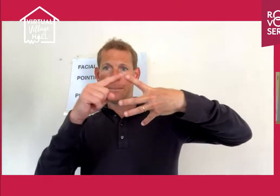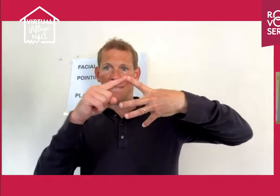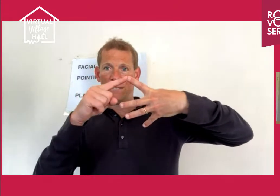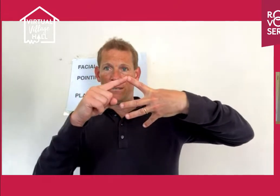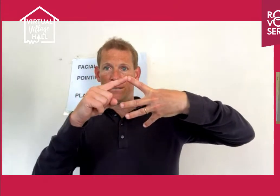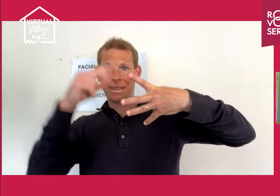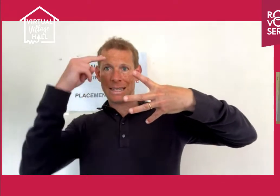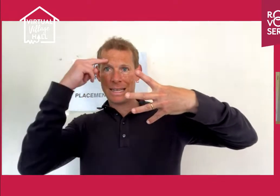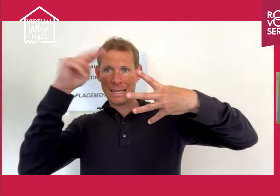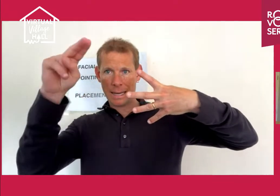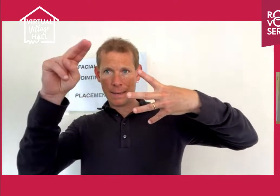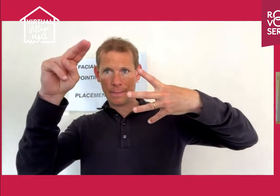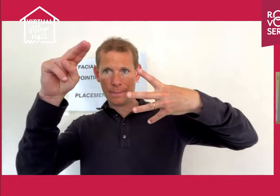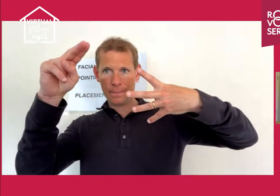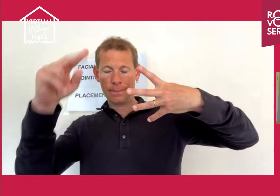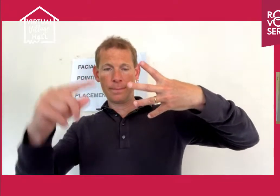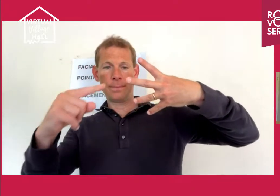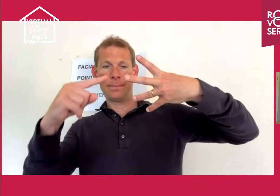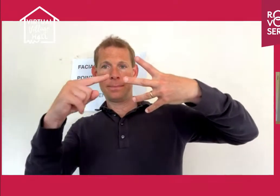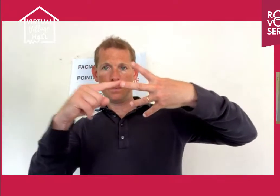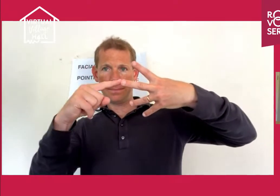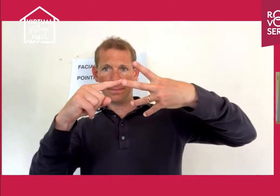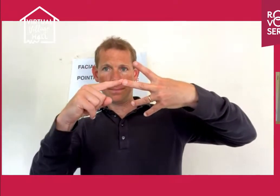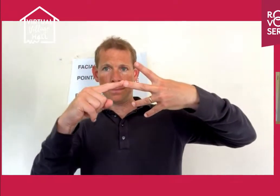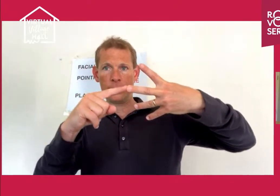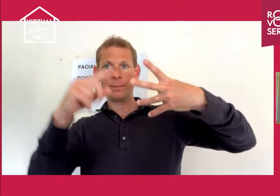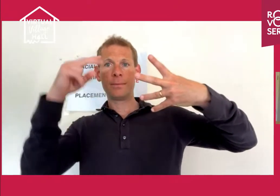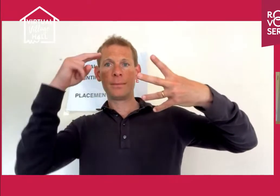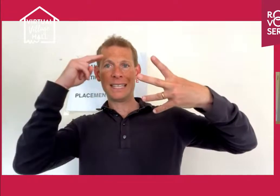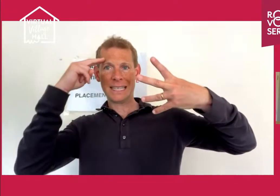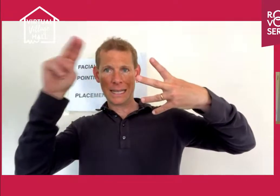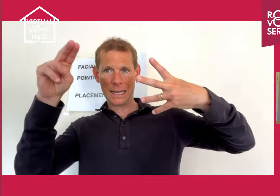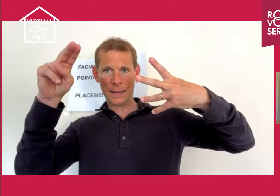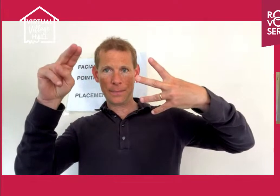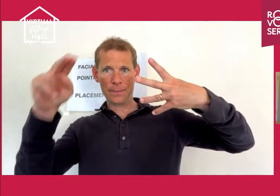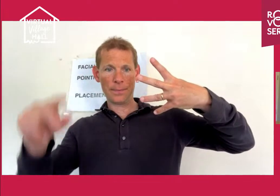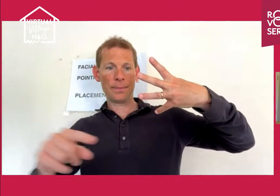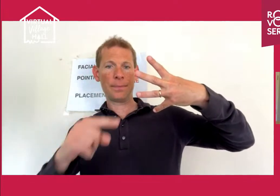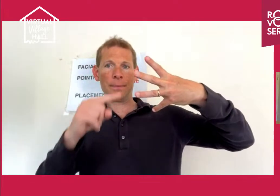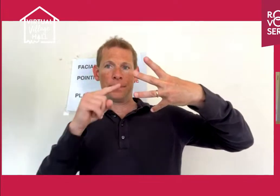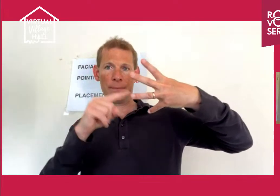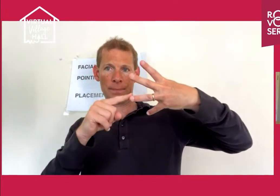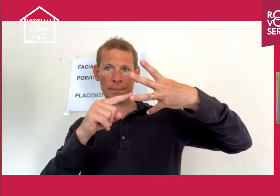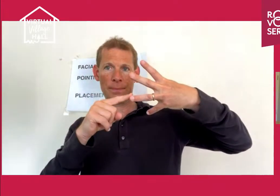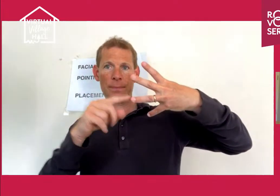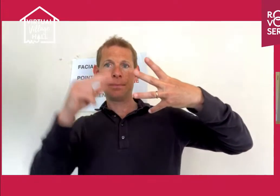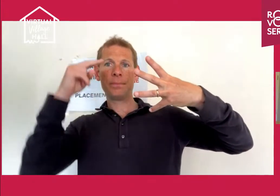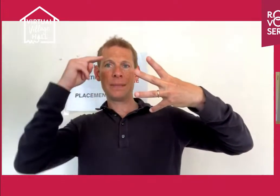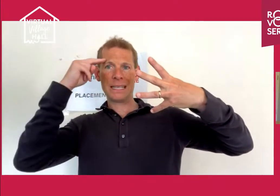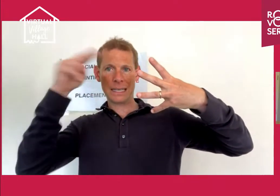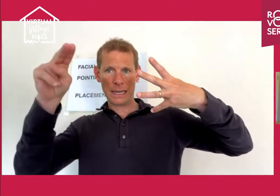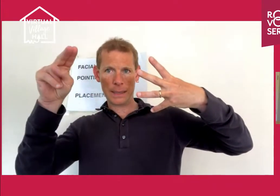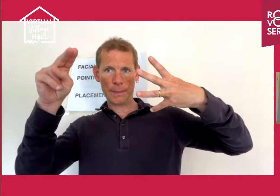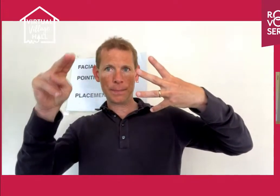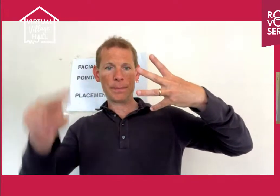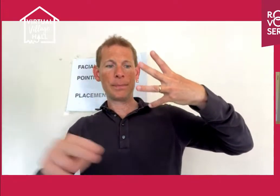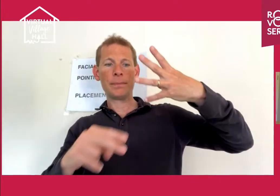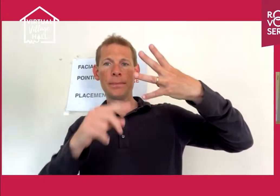like this. So you can point to the first one, give the name, second one, spell their name, third one, give their